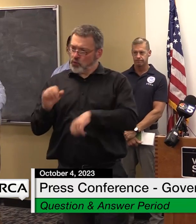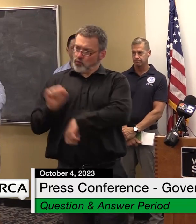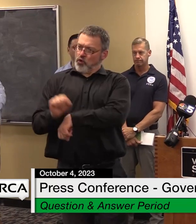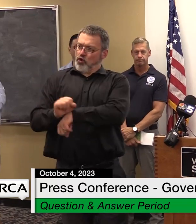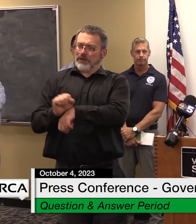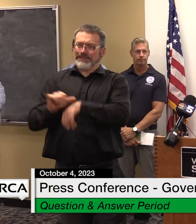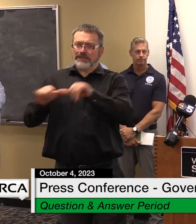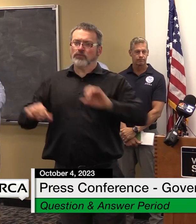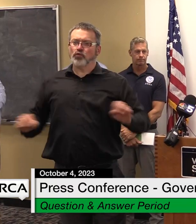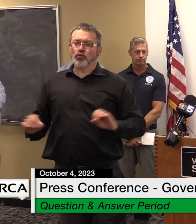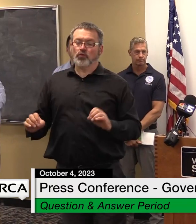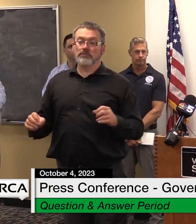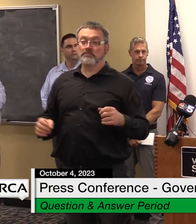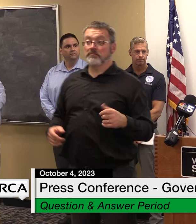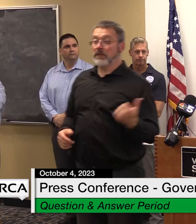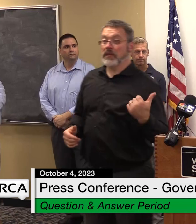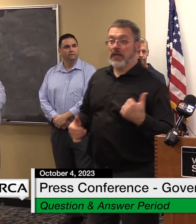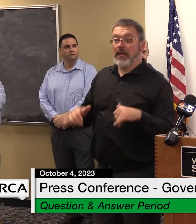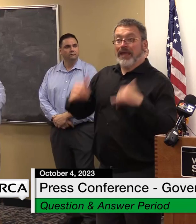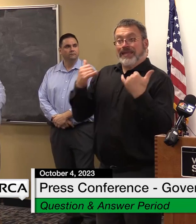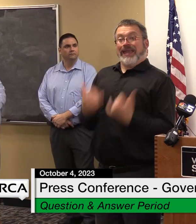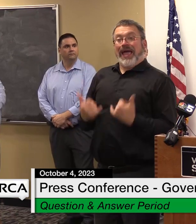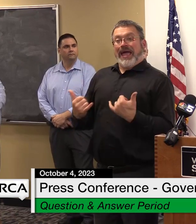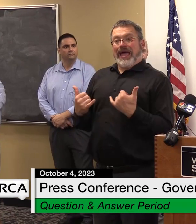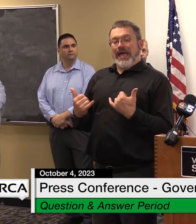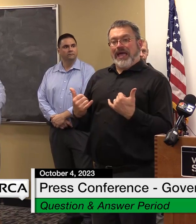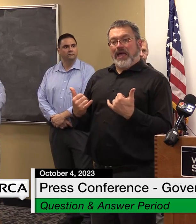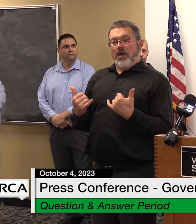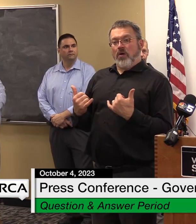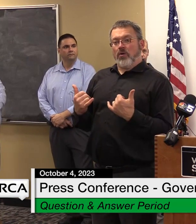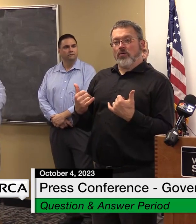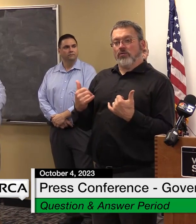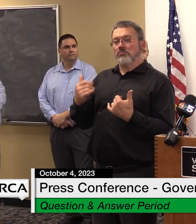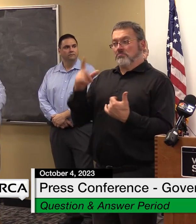it's about half of the original half. So about